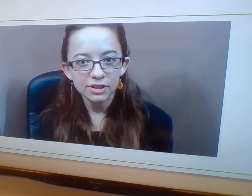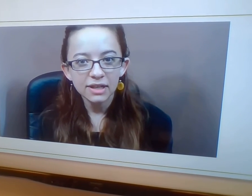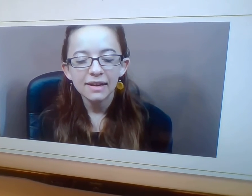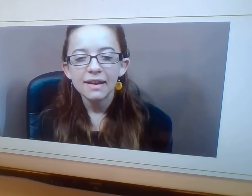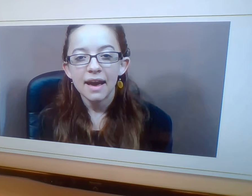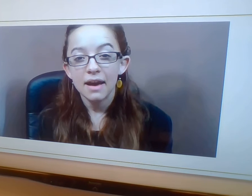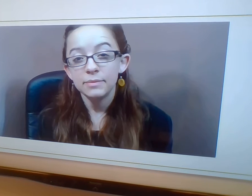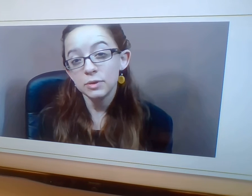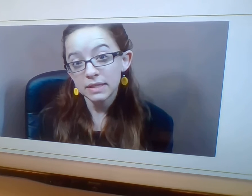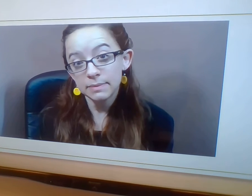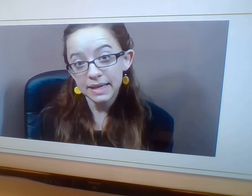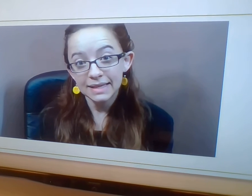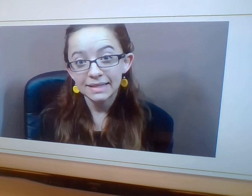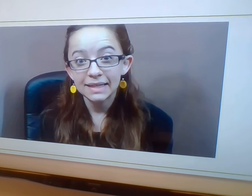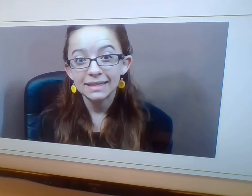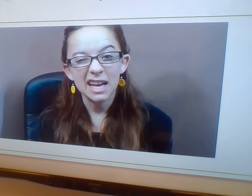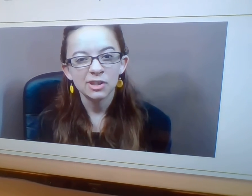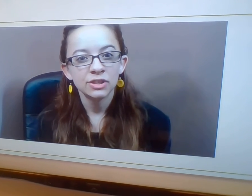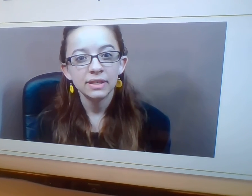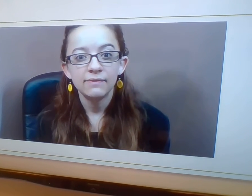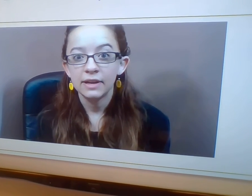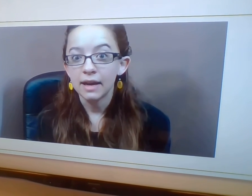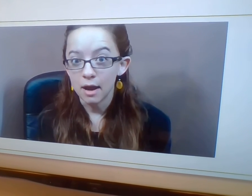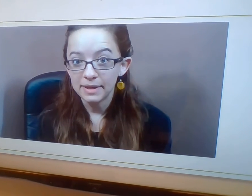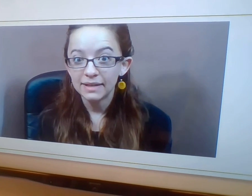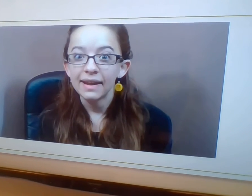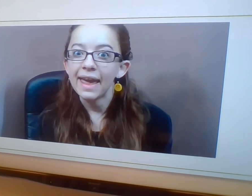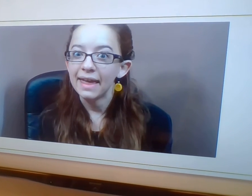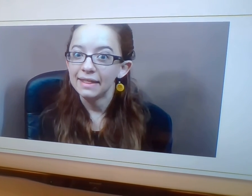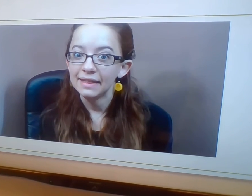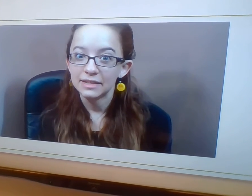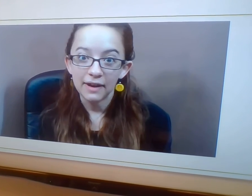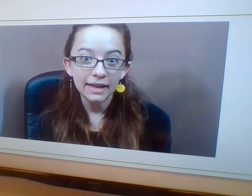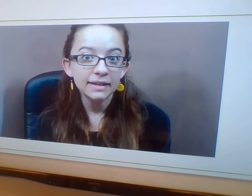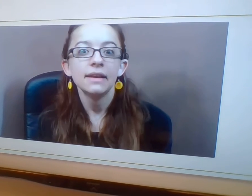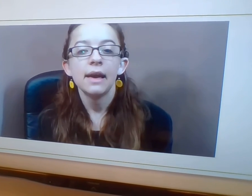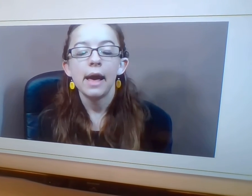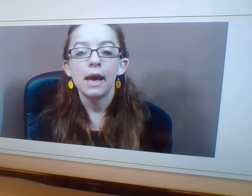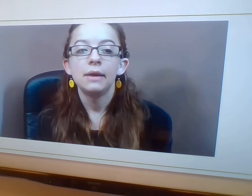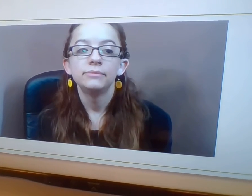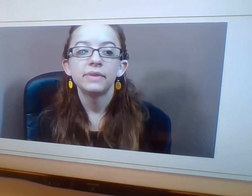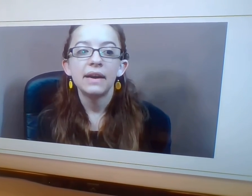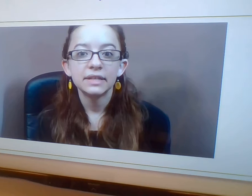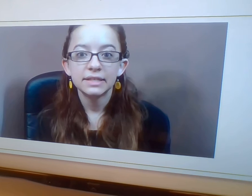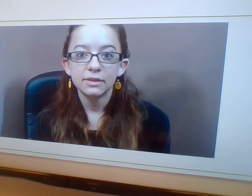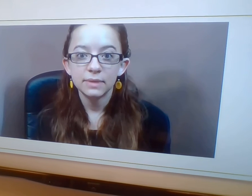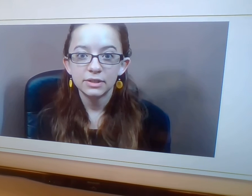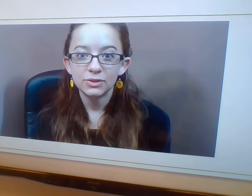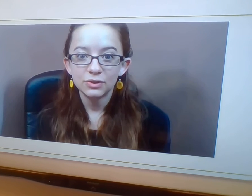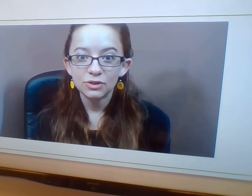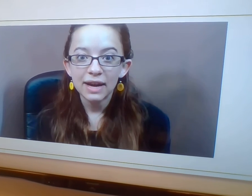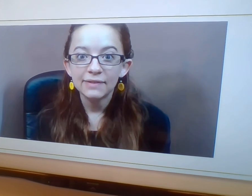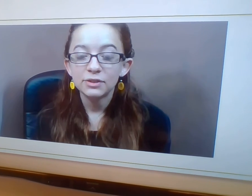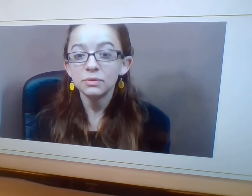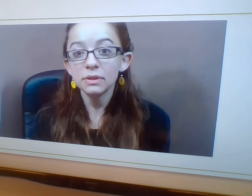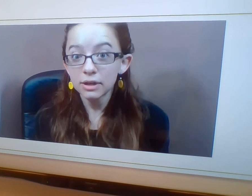structure, using PSE, it's actually very common, and that's fine. Obviously, you want to strive to